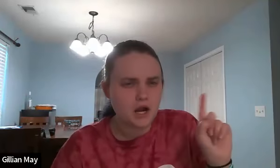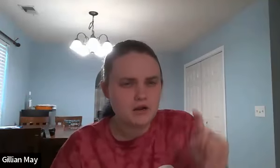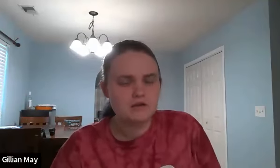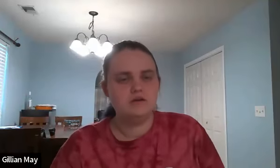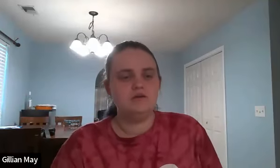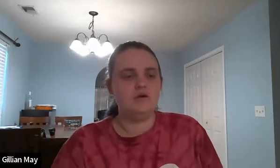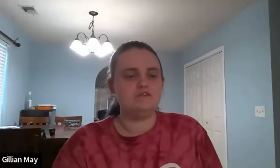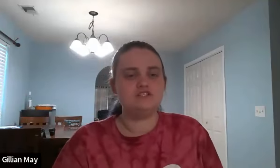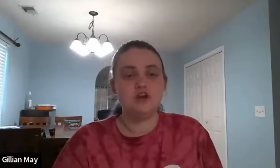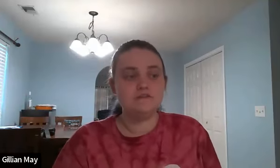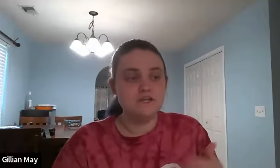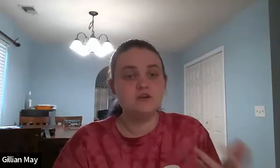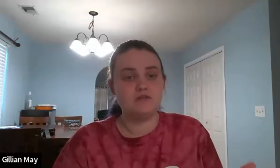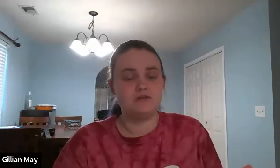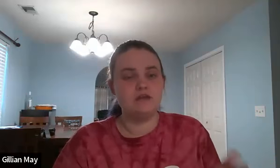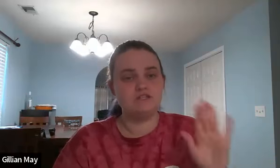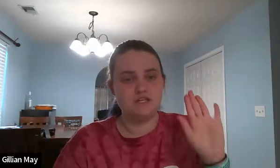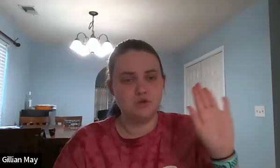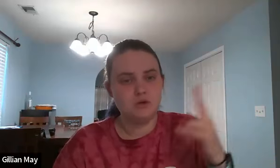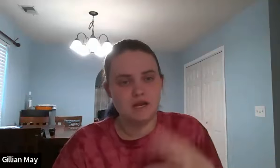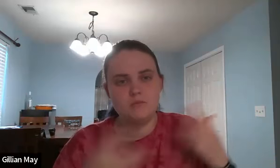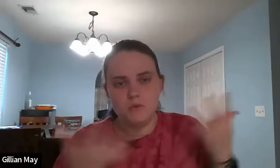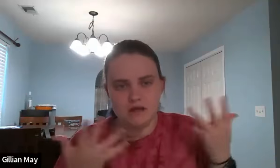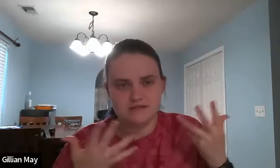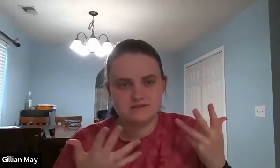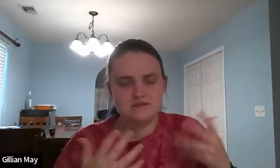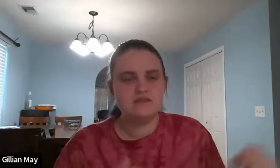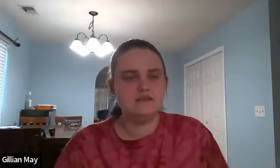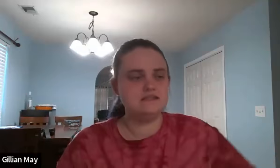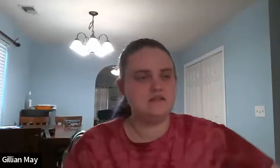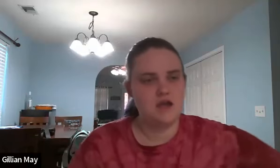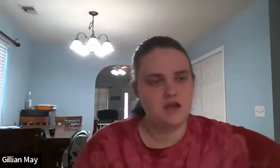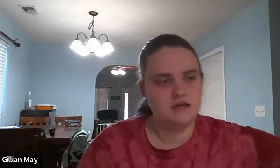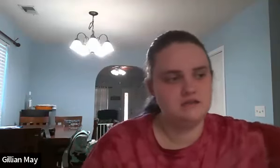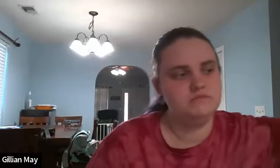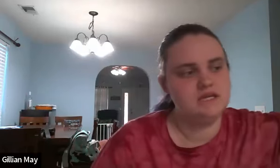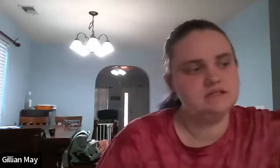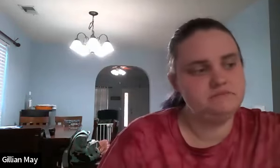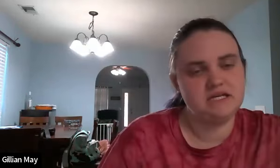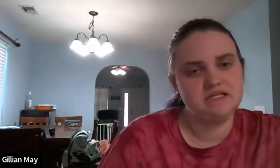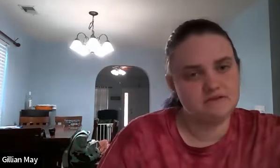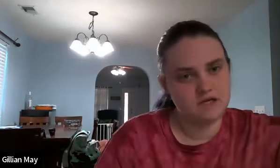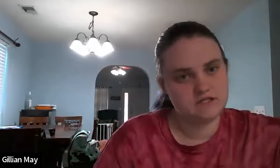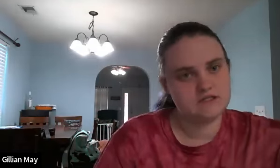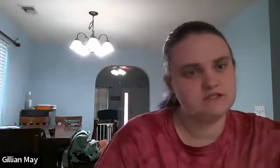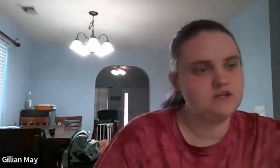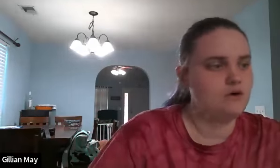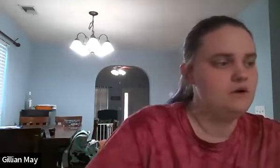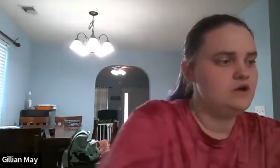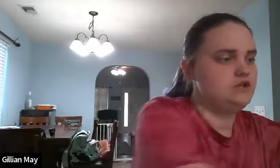where? Or if you're just trying to figure out their name, is like, your name, what? Things like that. It makes a big difference. So you want